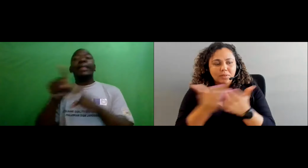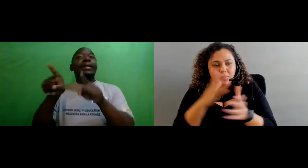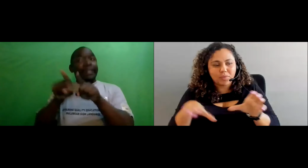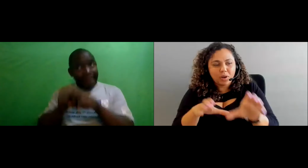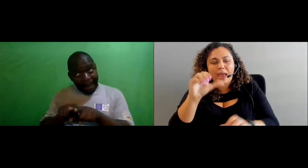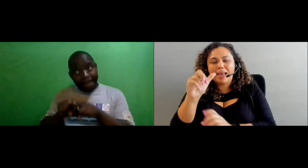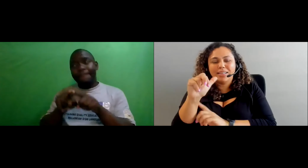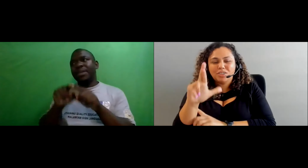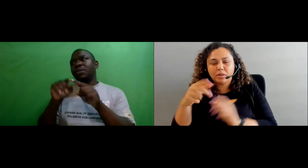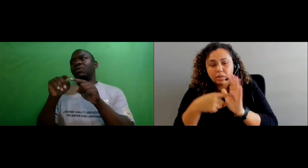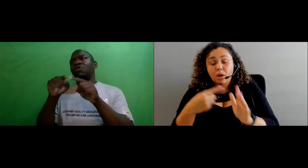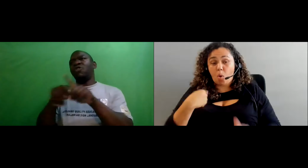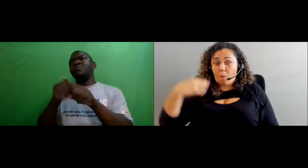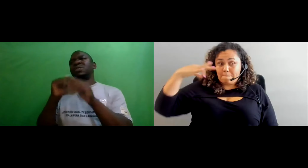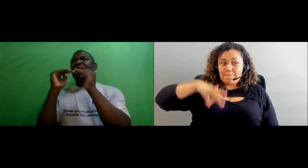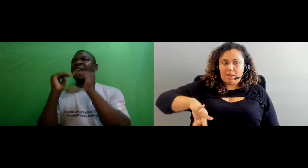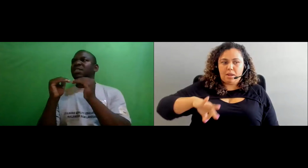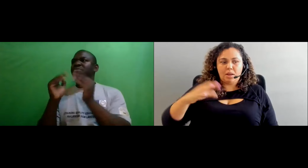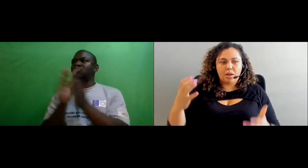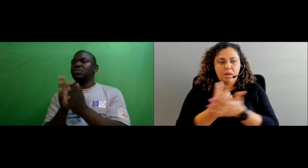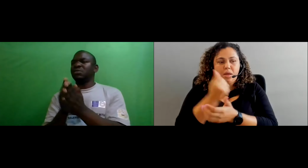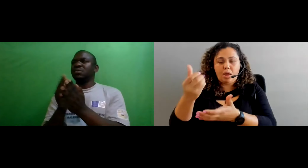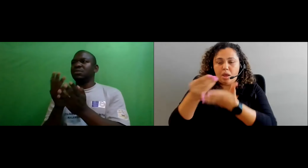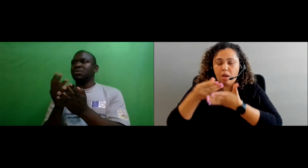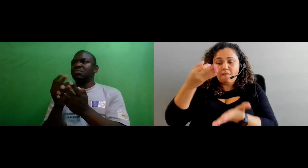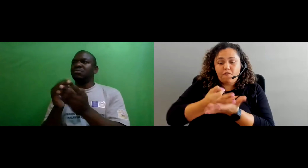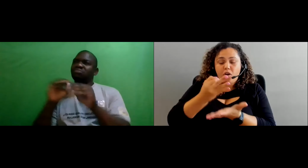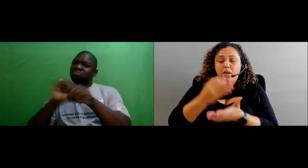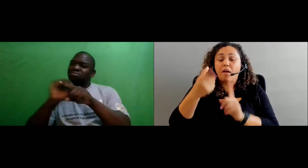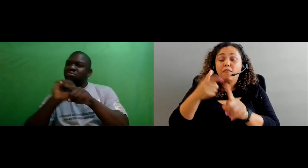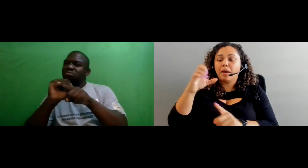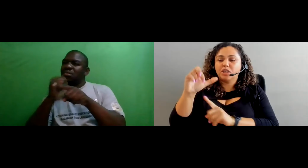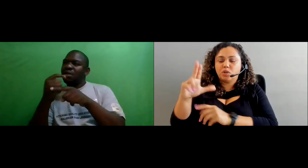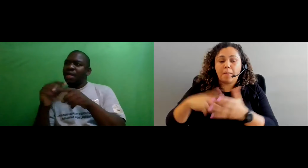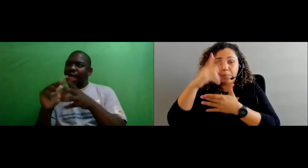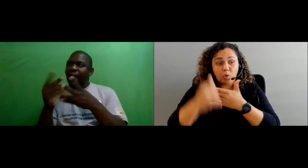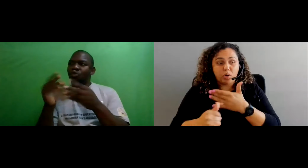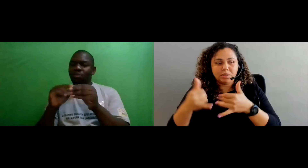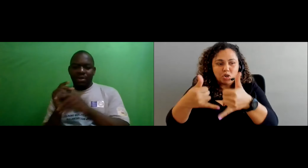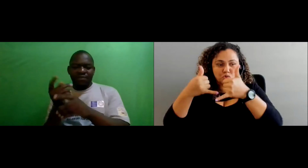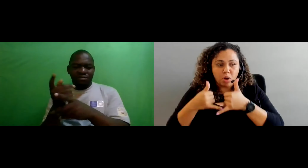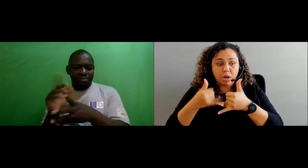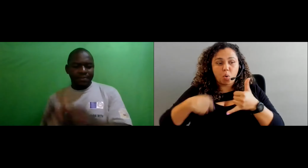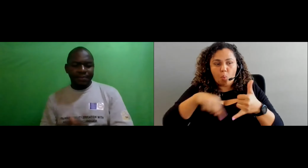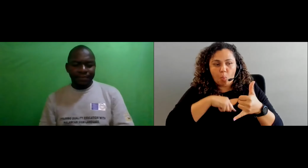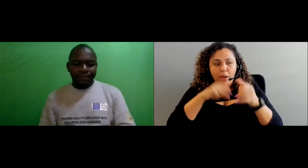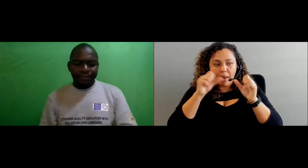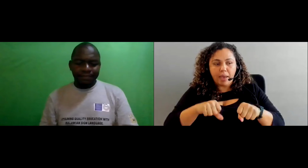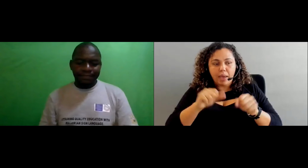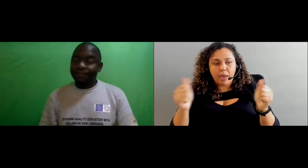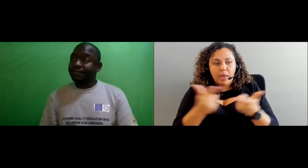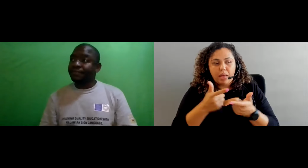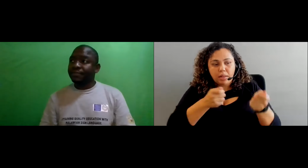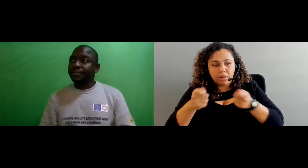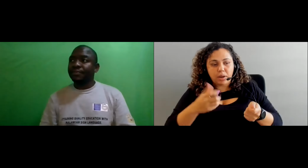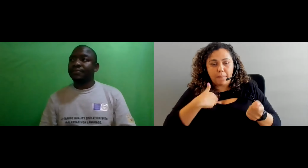So we are one of the beneficiaries that got funds from the ACR project. So we got a grant whereby we managed to